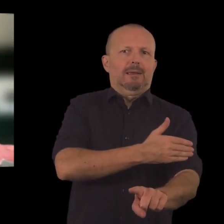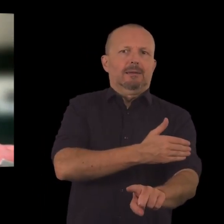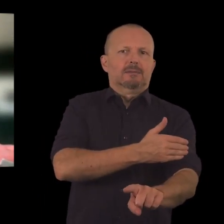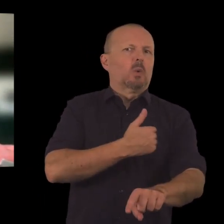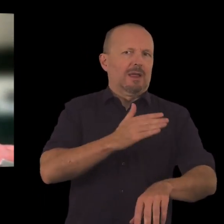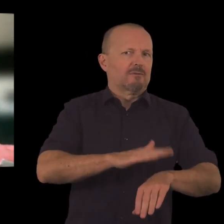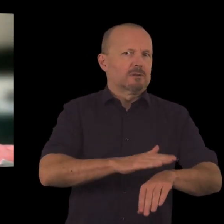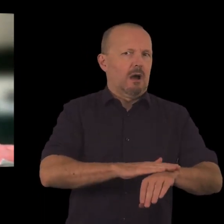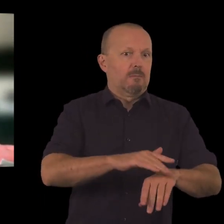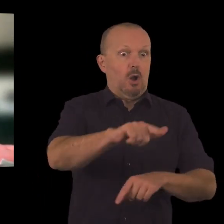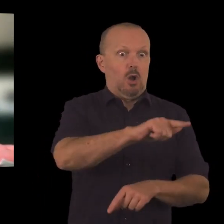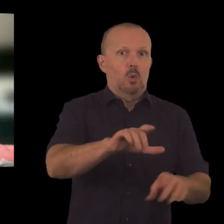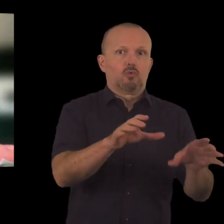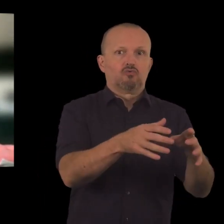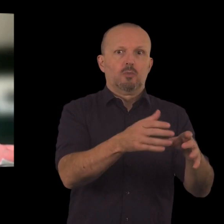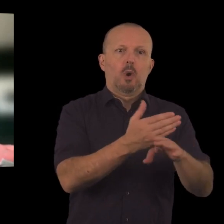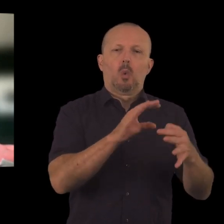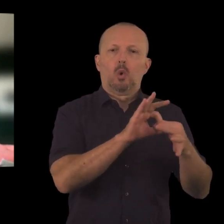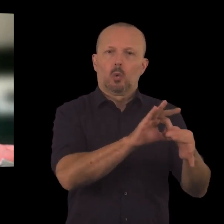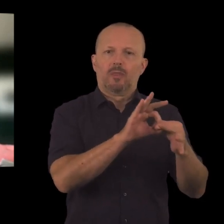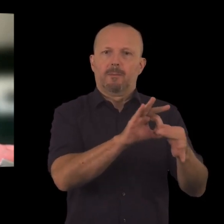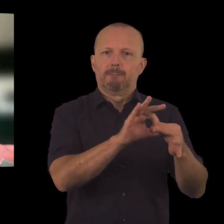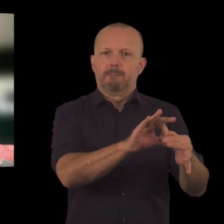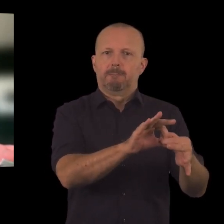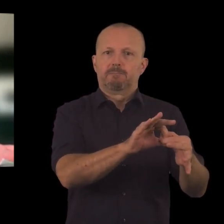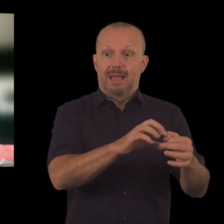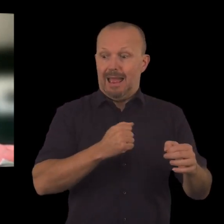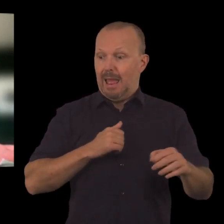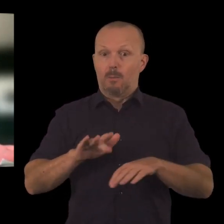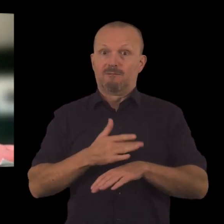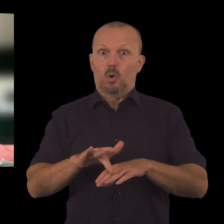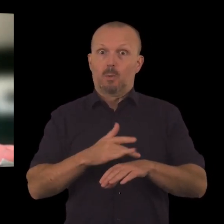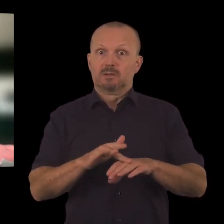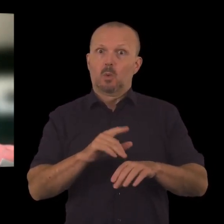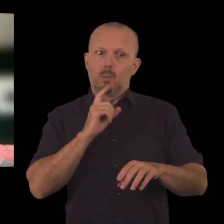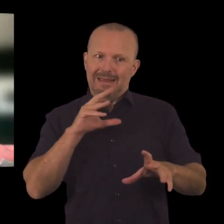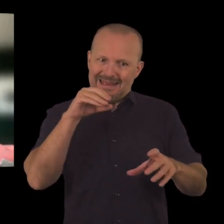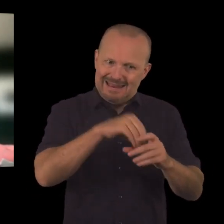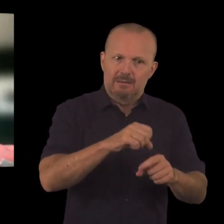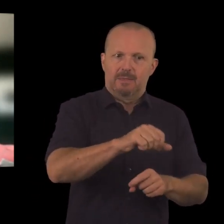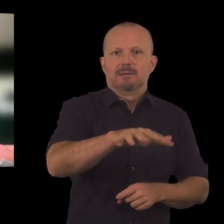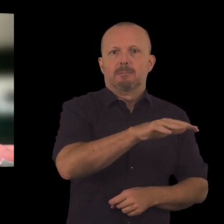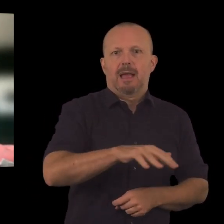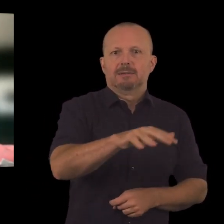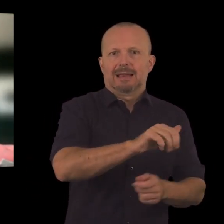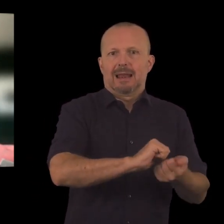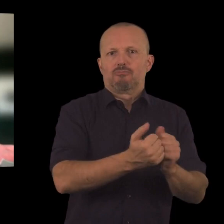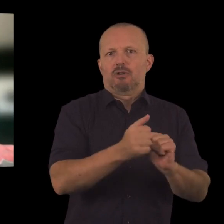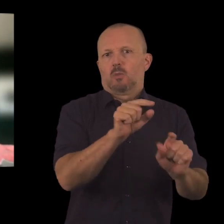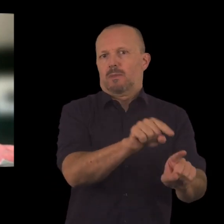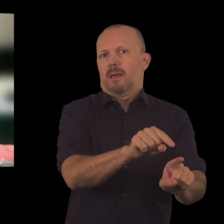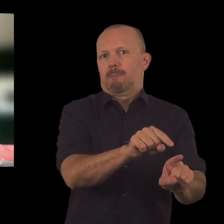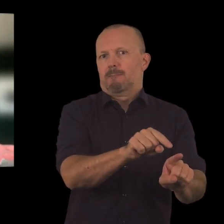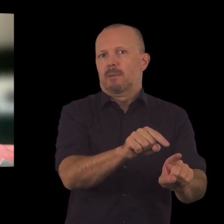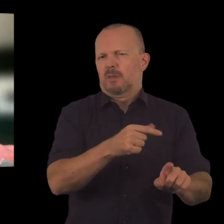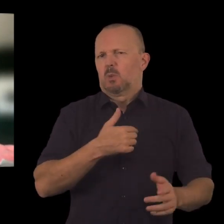the festival starts to have time to work with the local group, and then the performance we do will be at their space